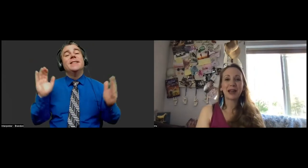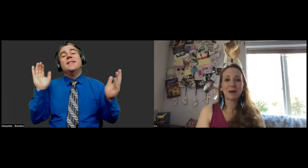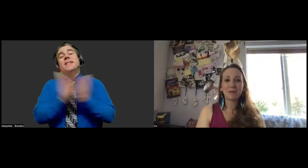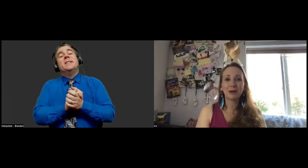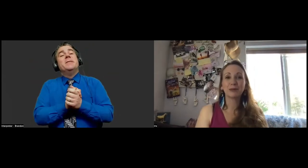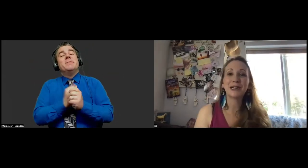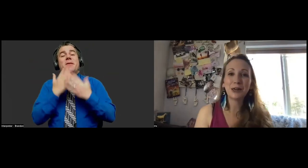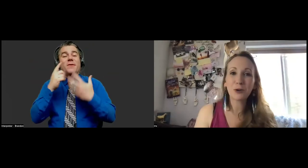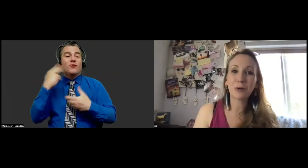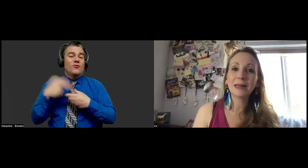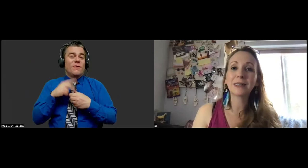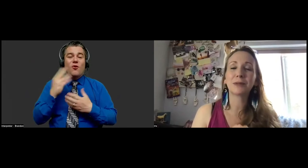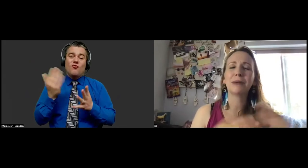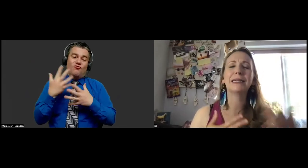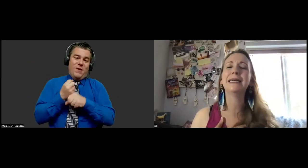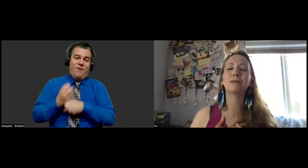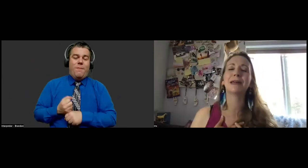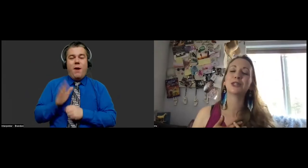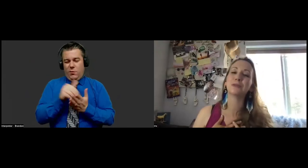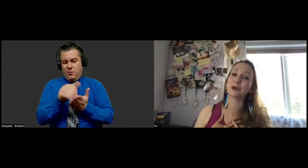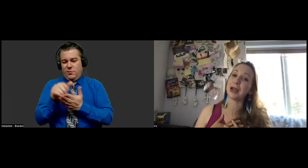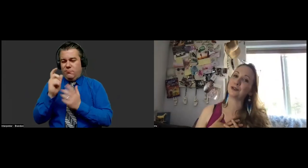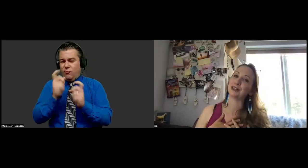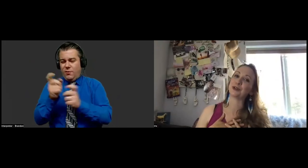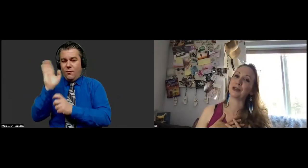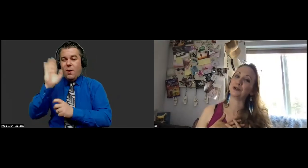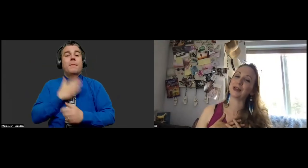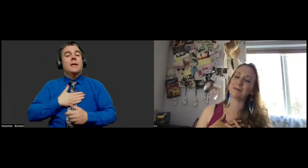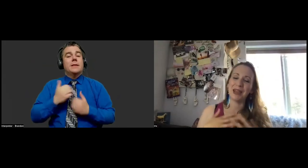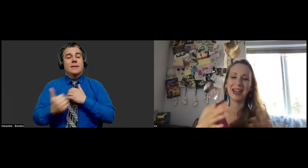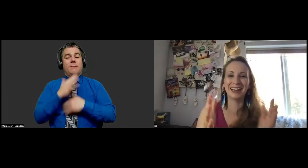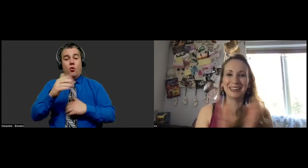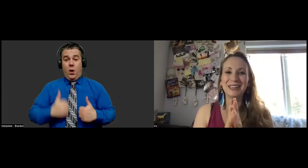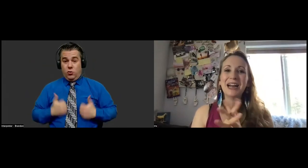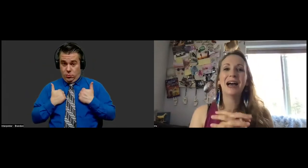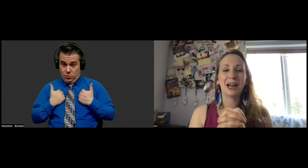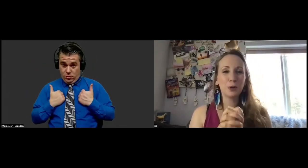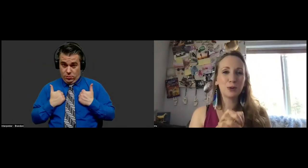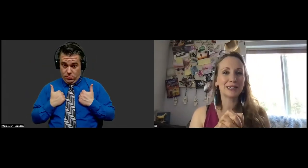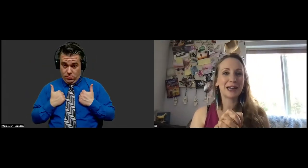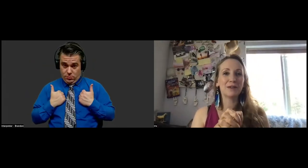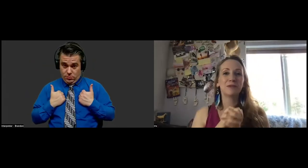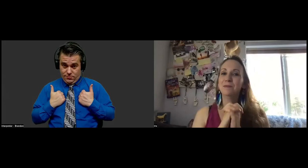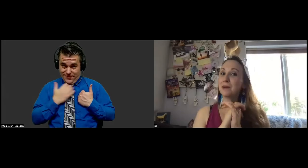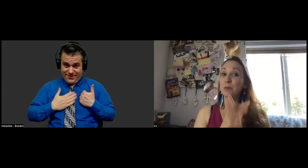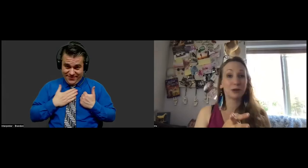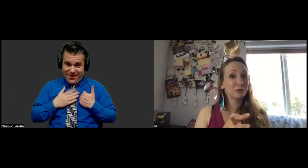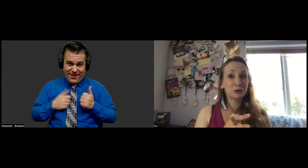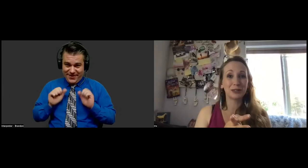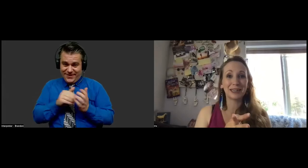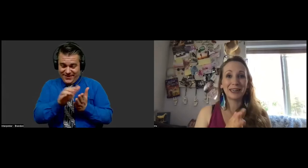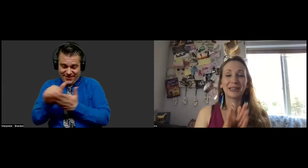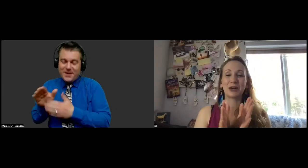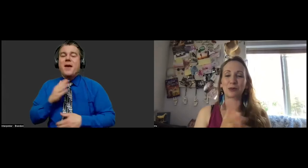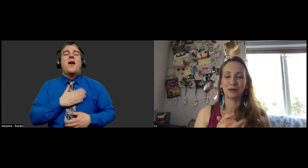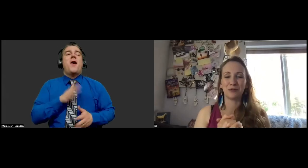the recap. I will send out your prizes. Please message me your address so I do that. And I hope you guys have a wonderful